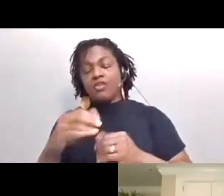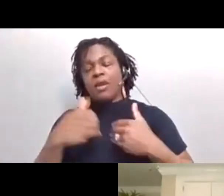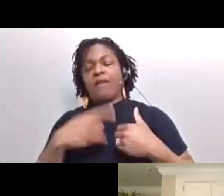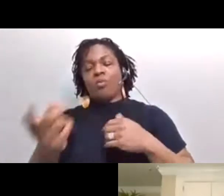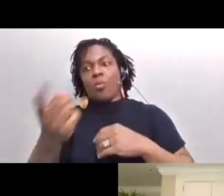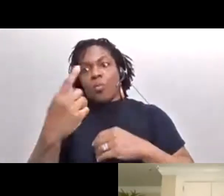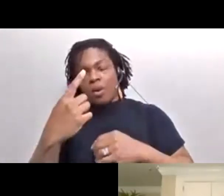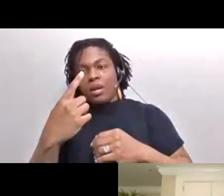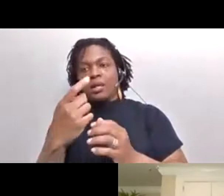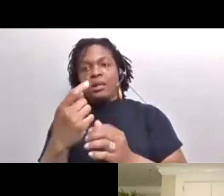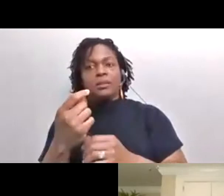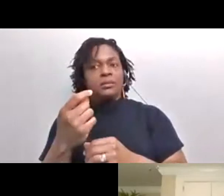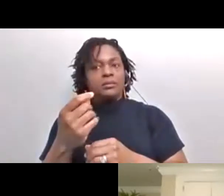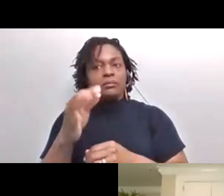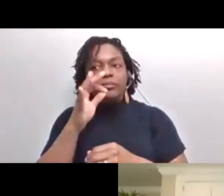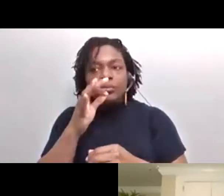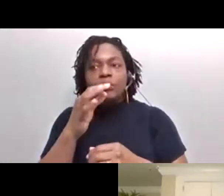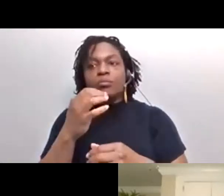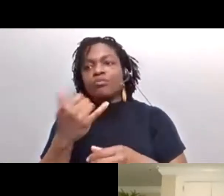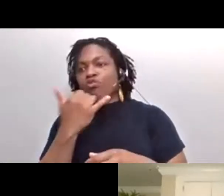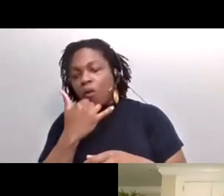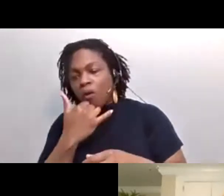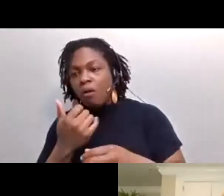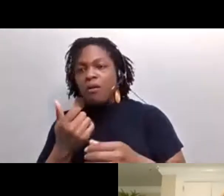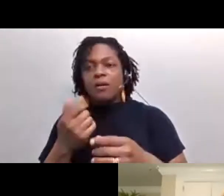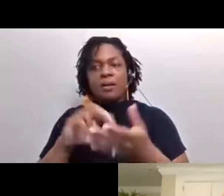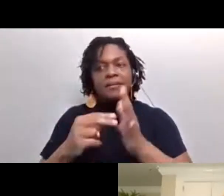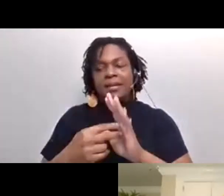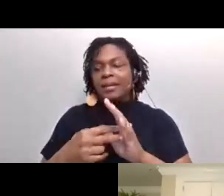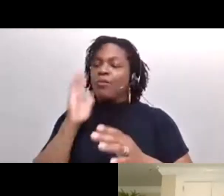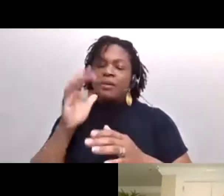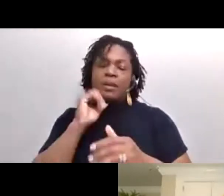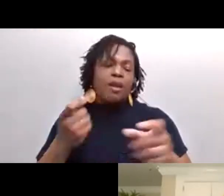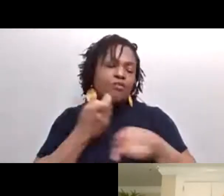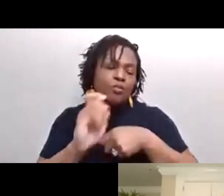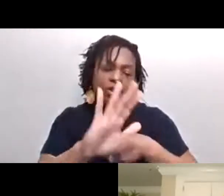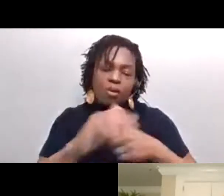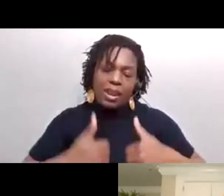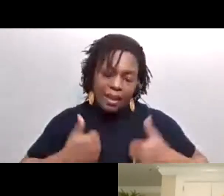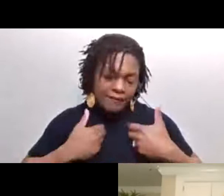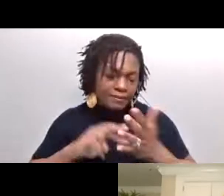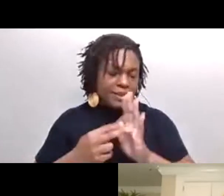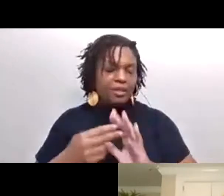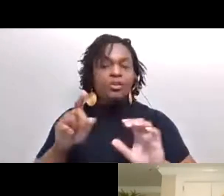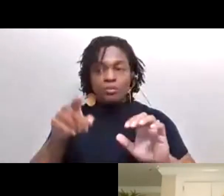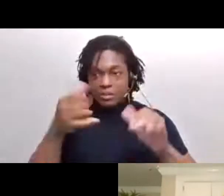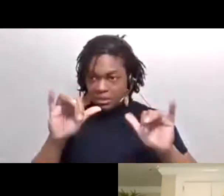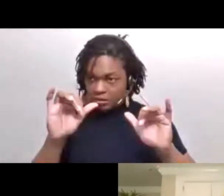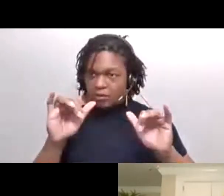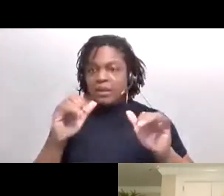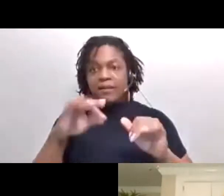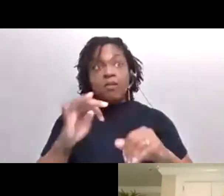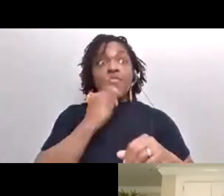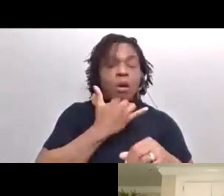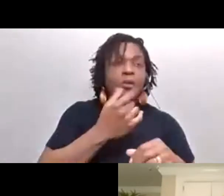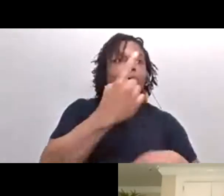small of marijuana, where you know, cannot access a job or get an educational loan or anything that you plan to do for the